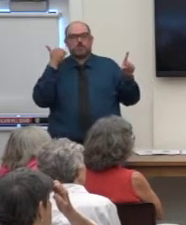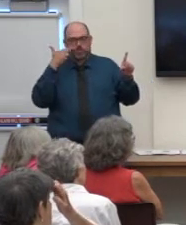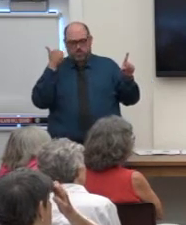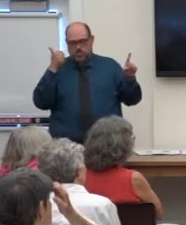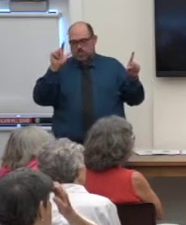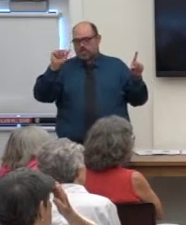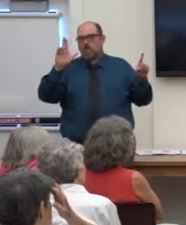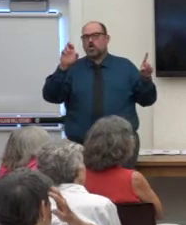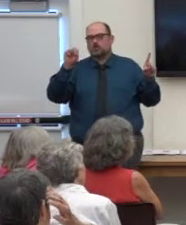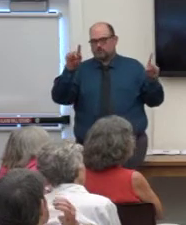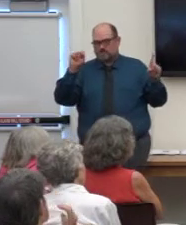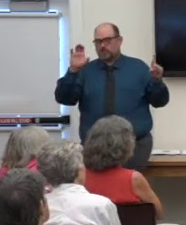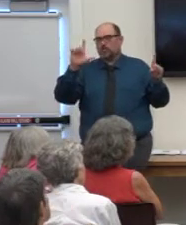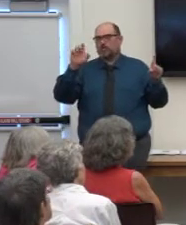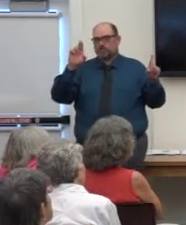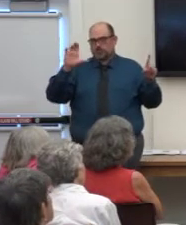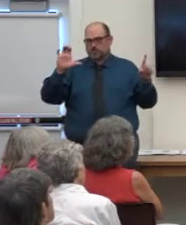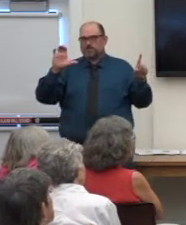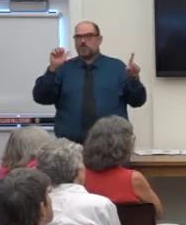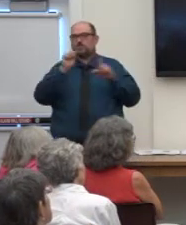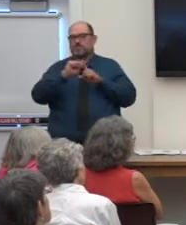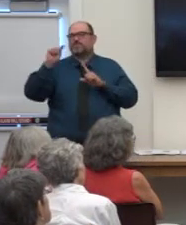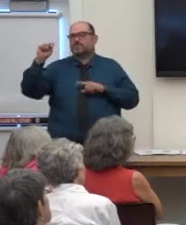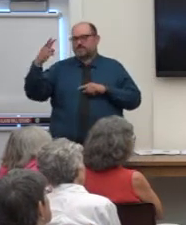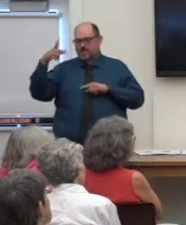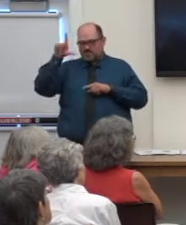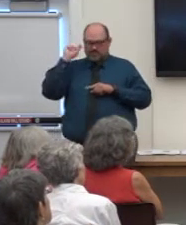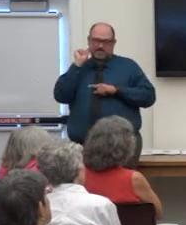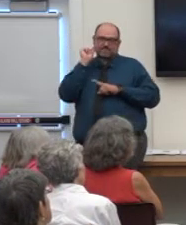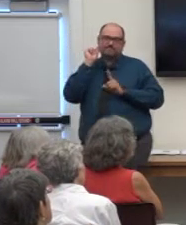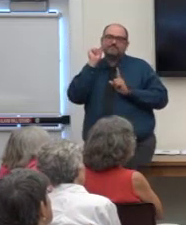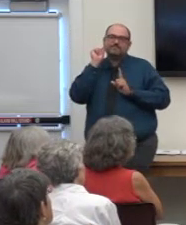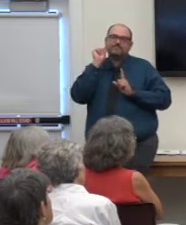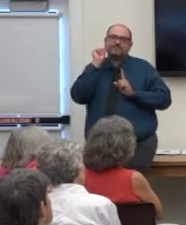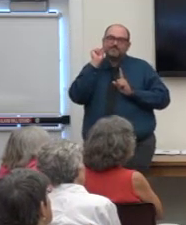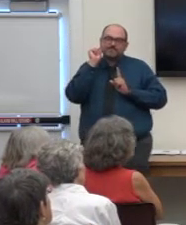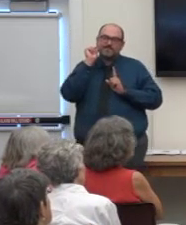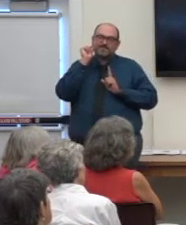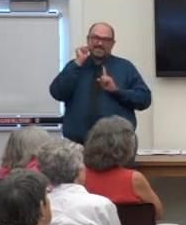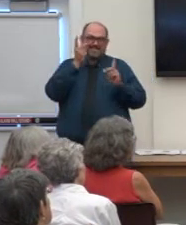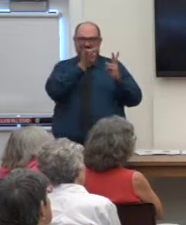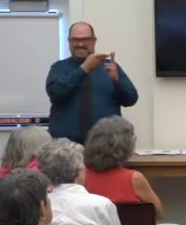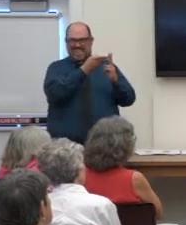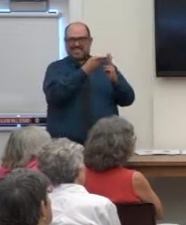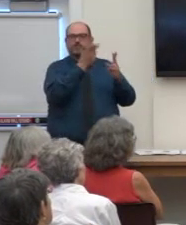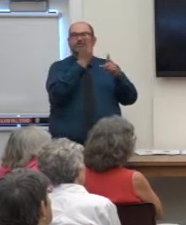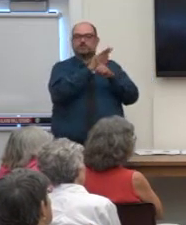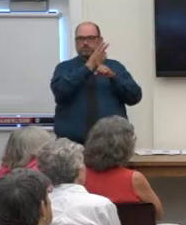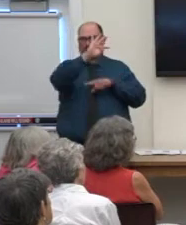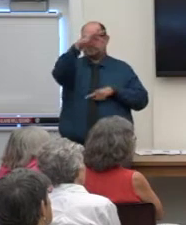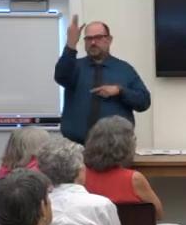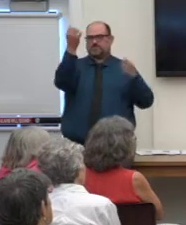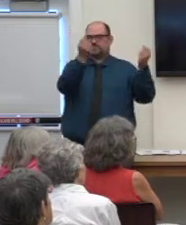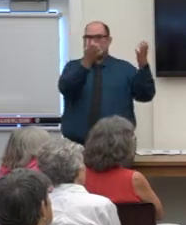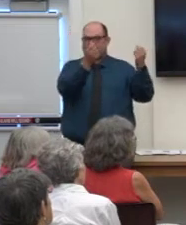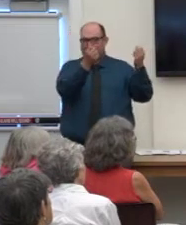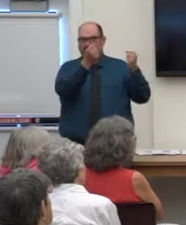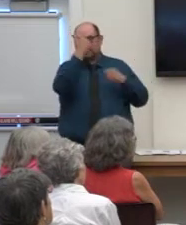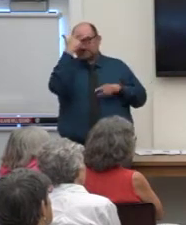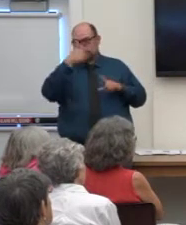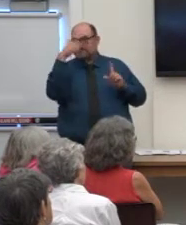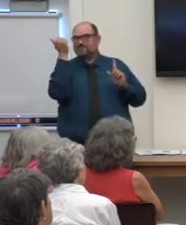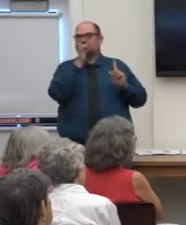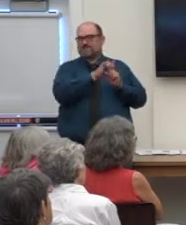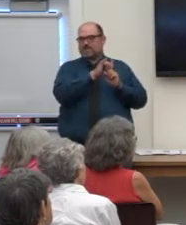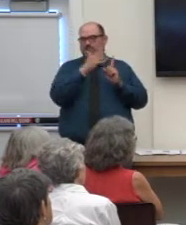Hopkins Gallaudet, and they used French Sign Language because that was the sign language that that